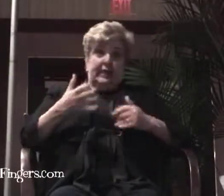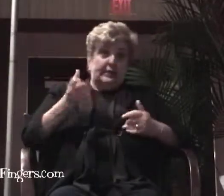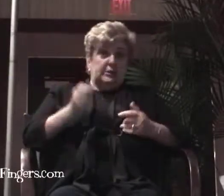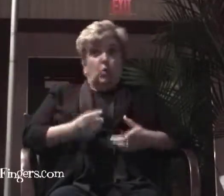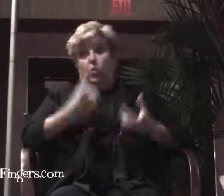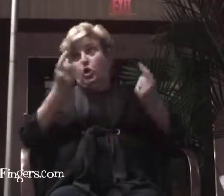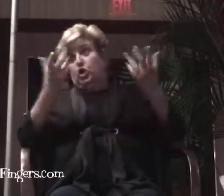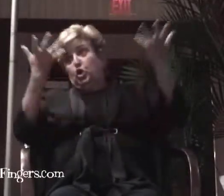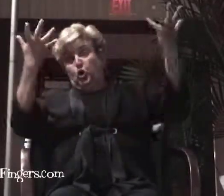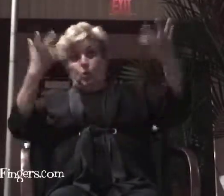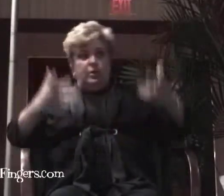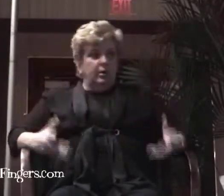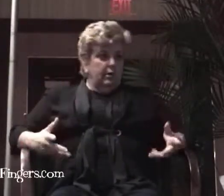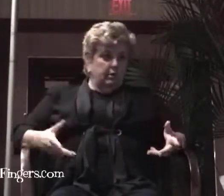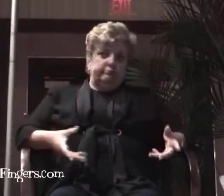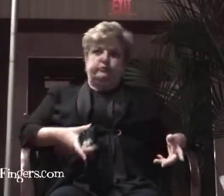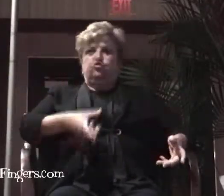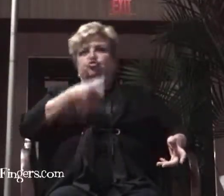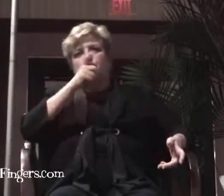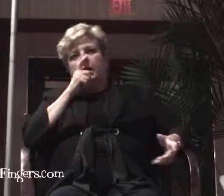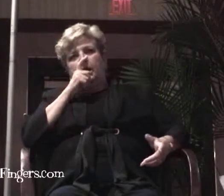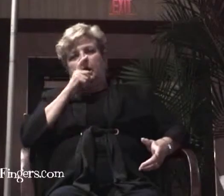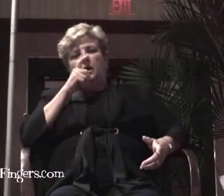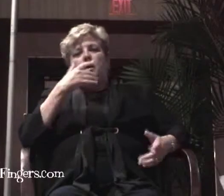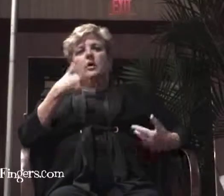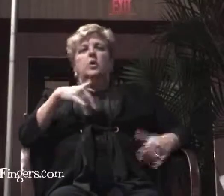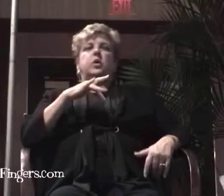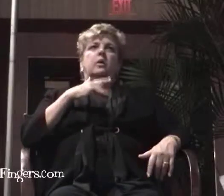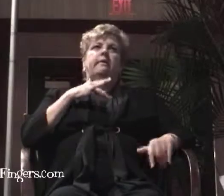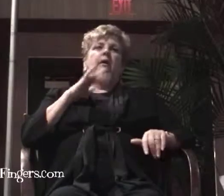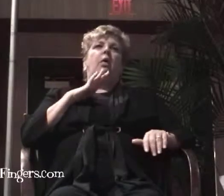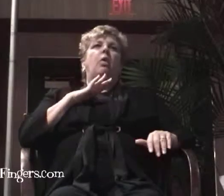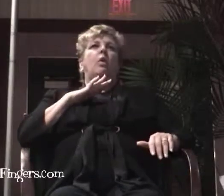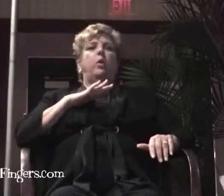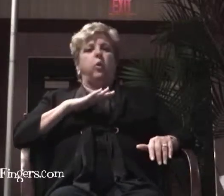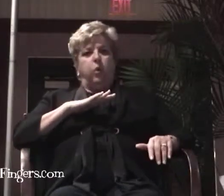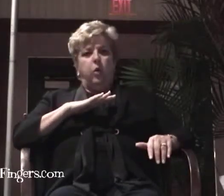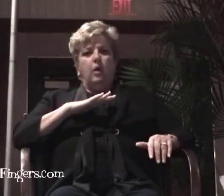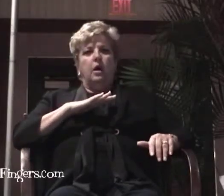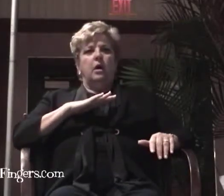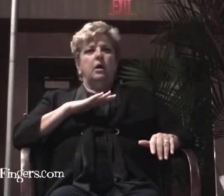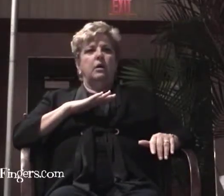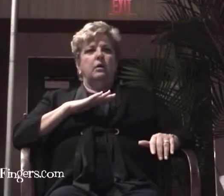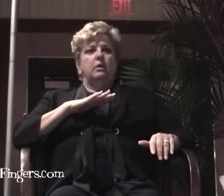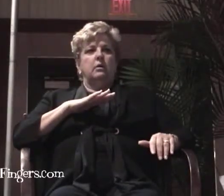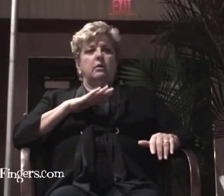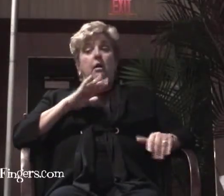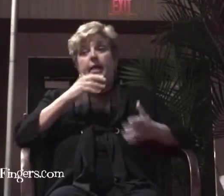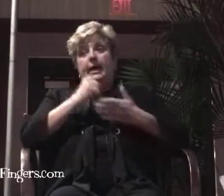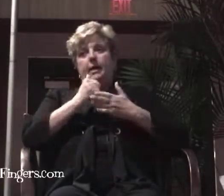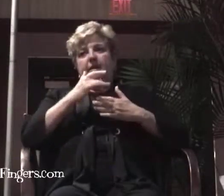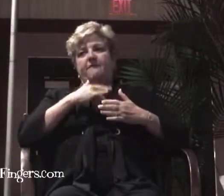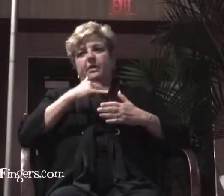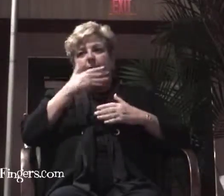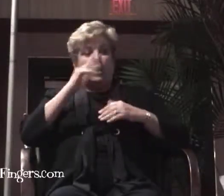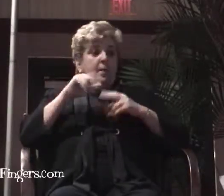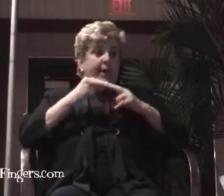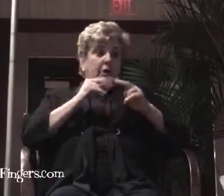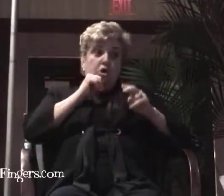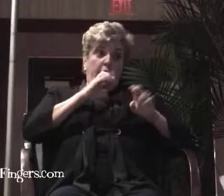a drink helped knock the edge off of not doing well in school. But that didn't sit well